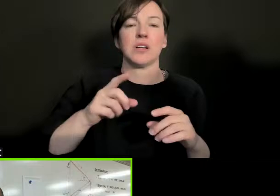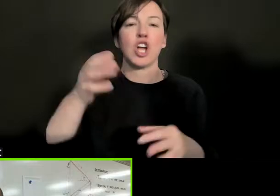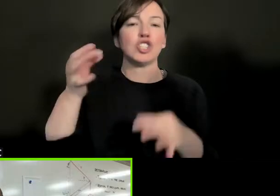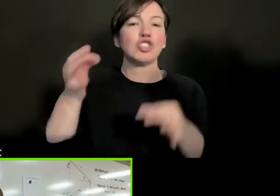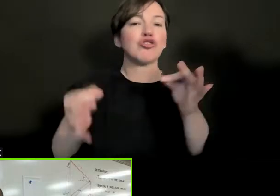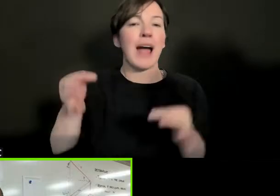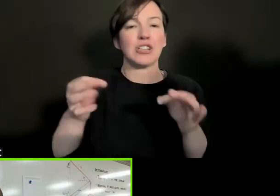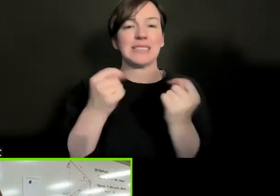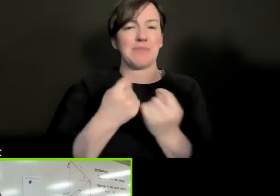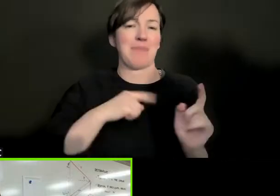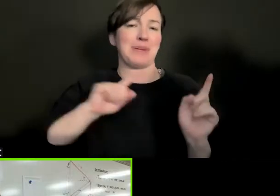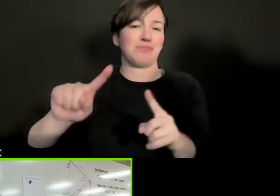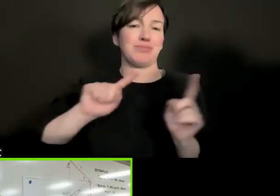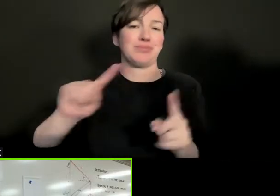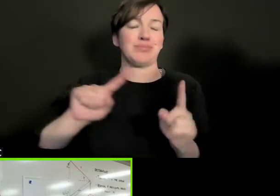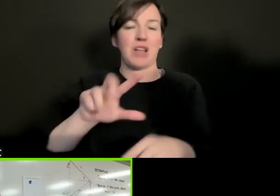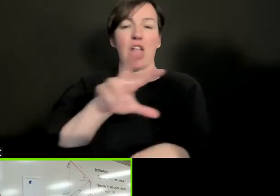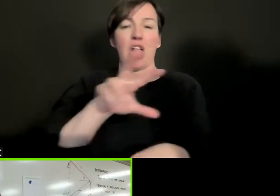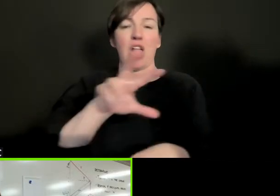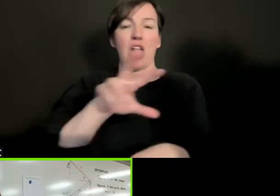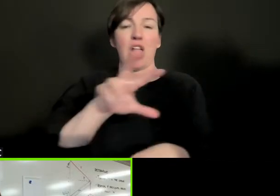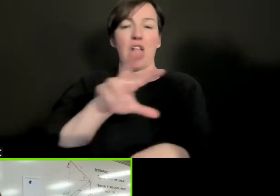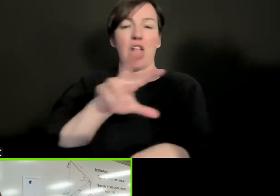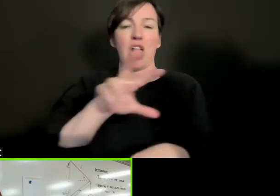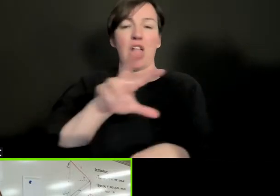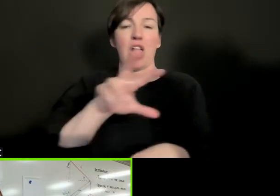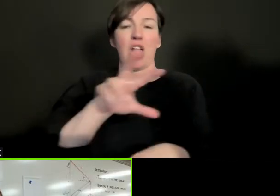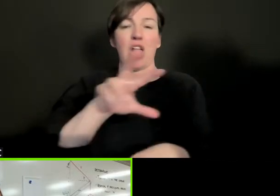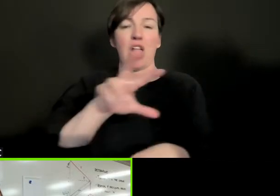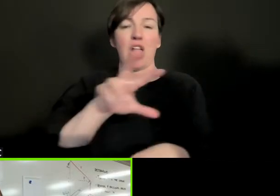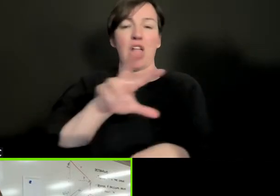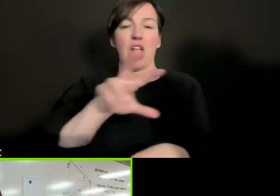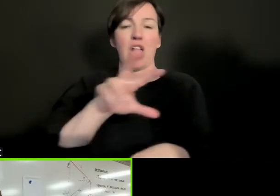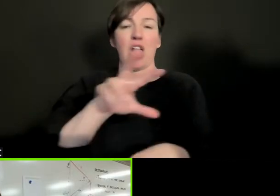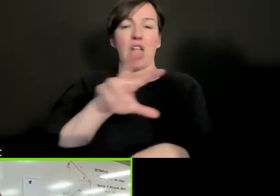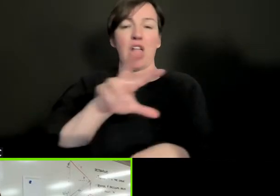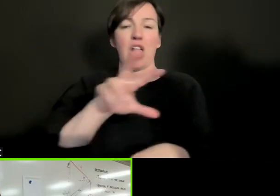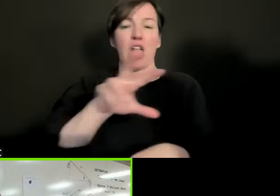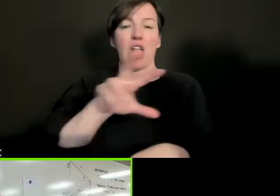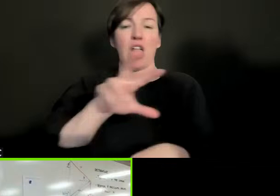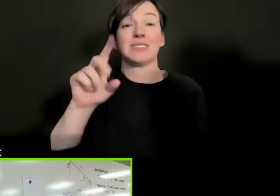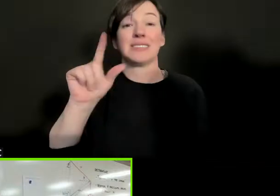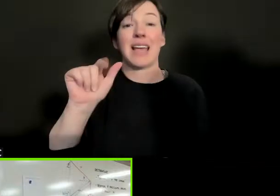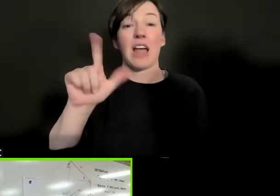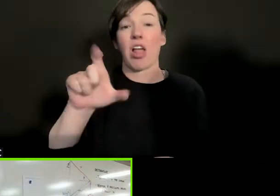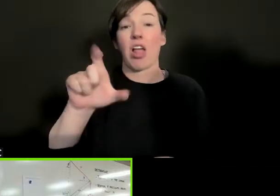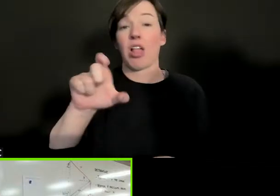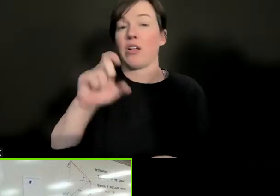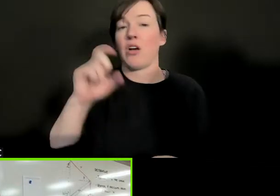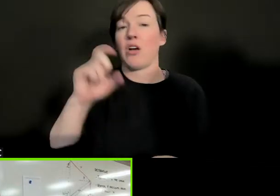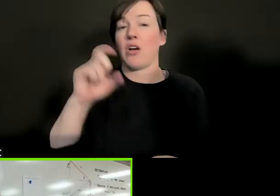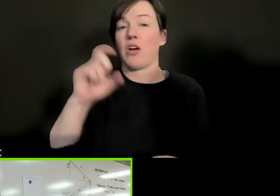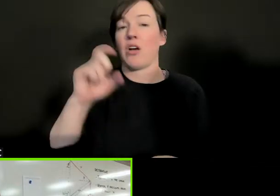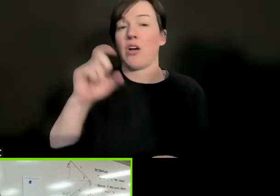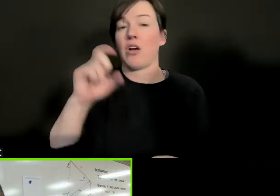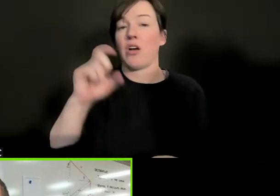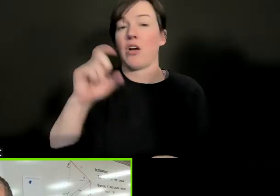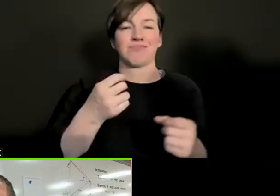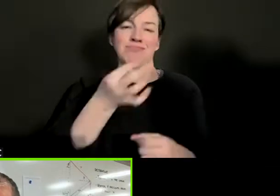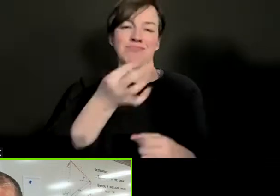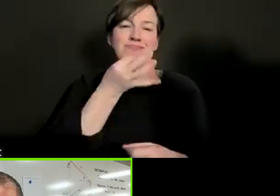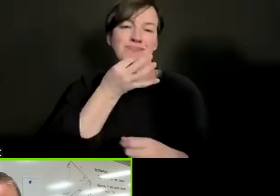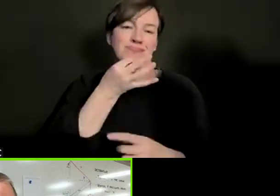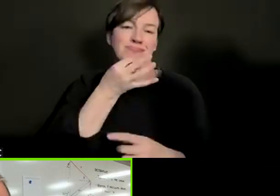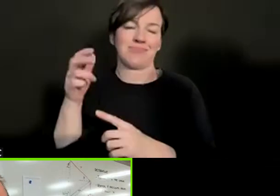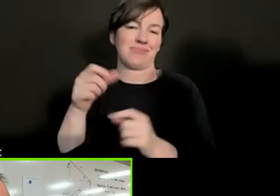over 30 years, and Hillsdale has always been a stronghold for